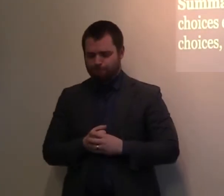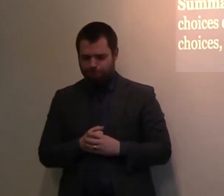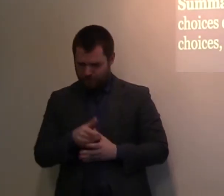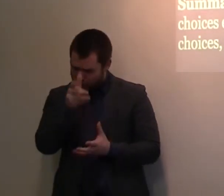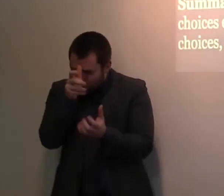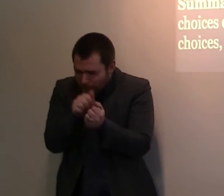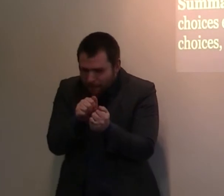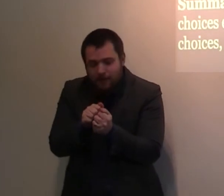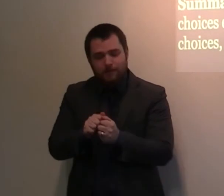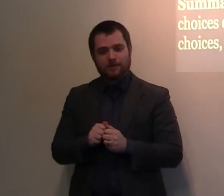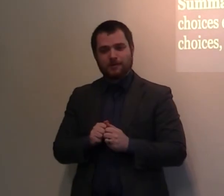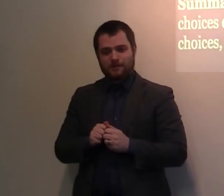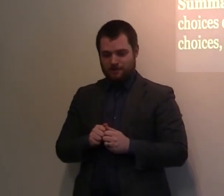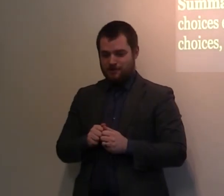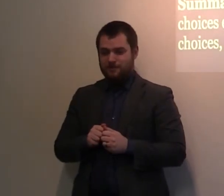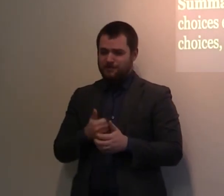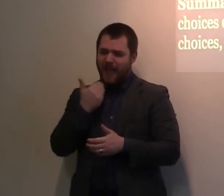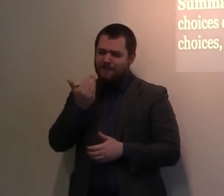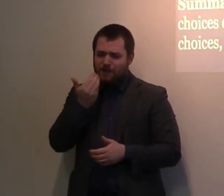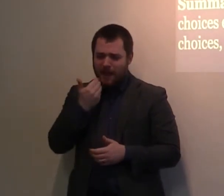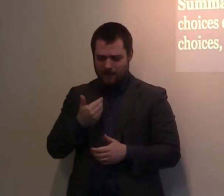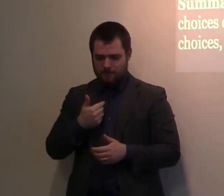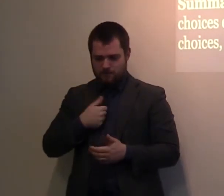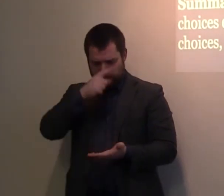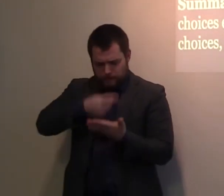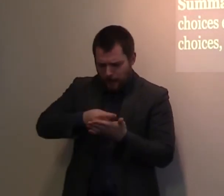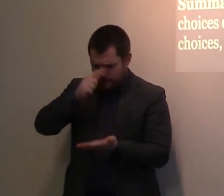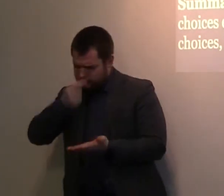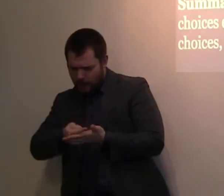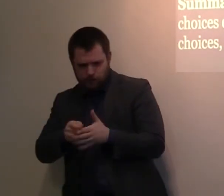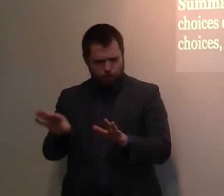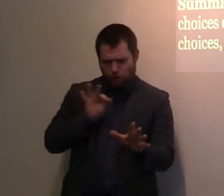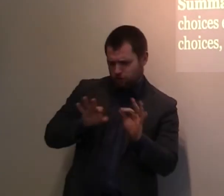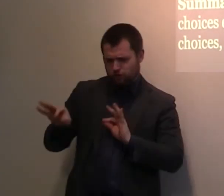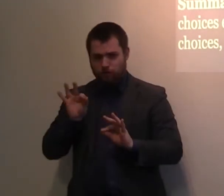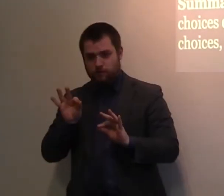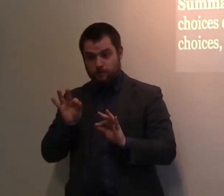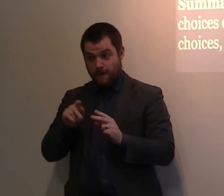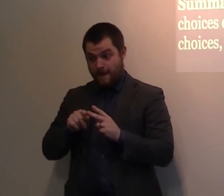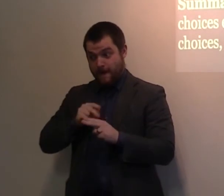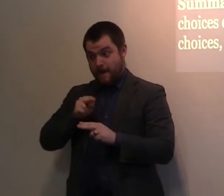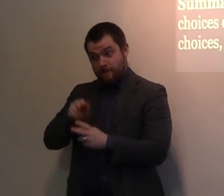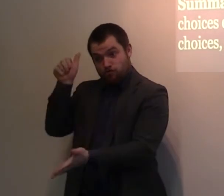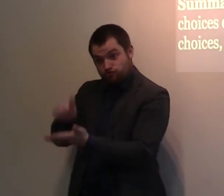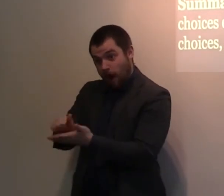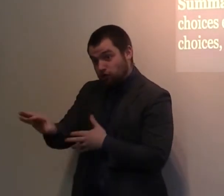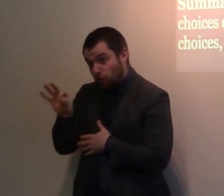Remember, I am making choices every day. If I make the right choices, I will please God.